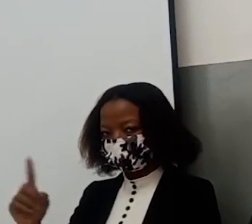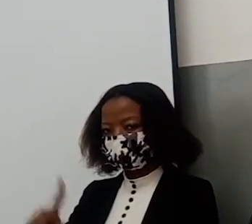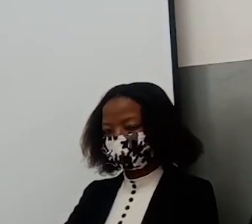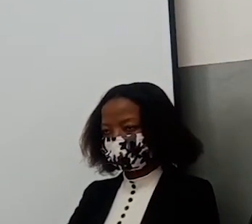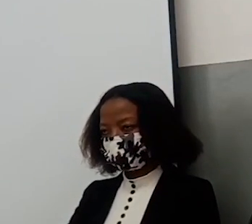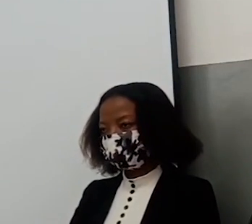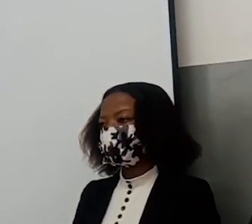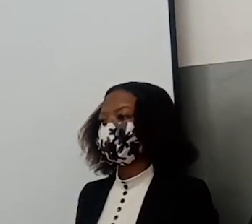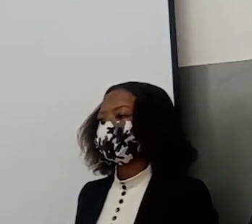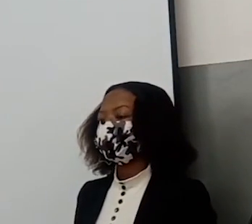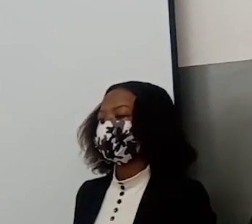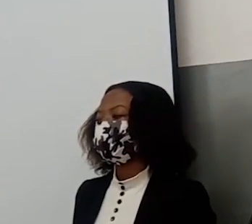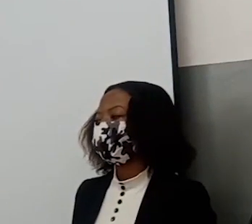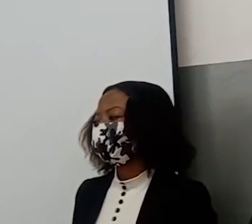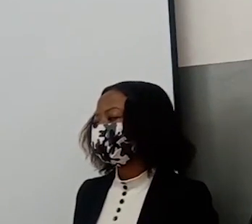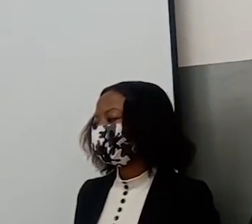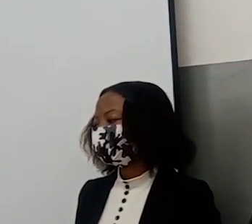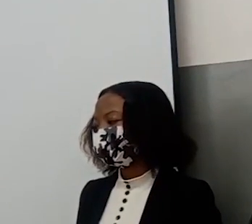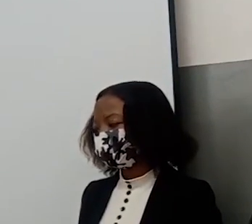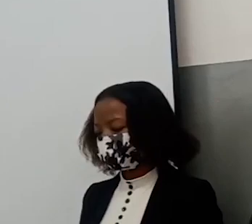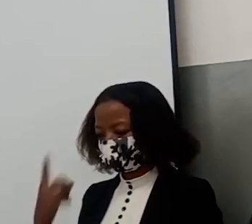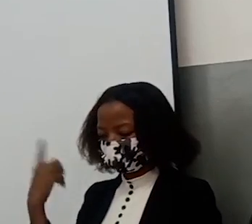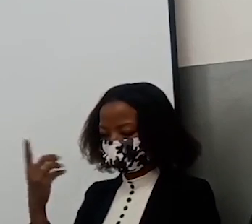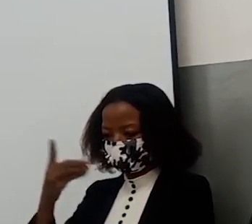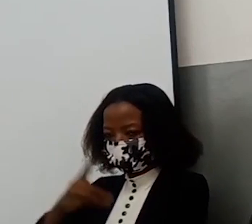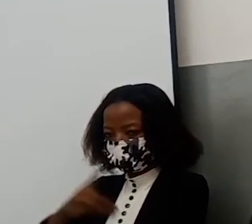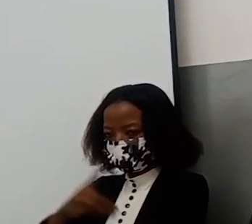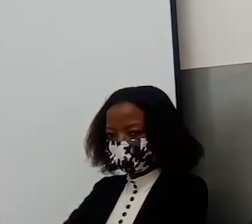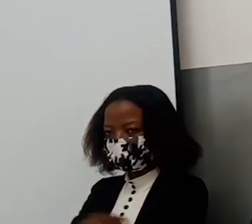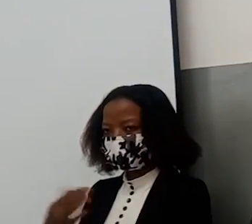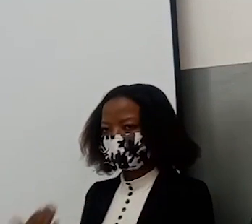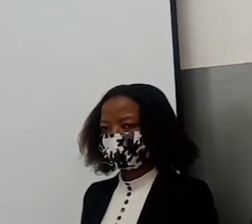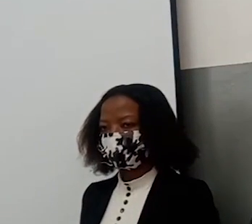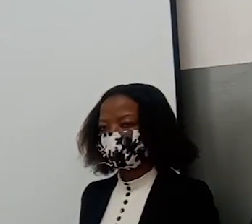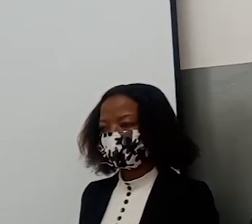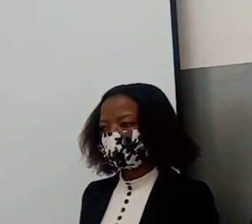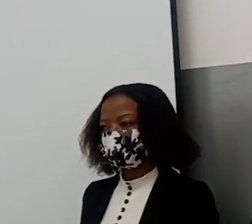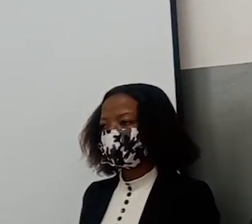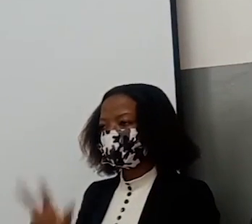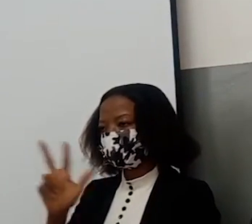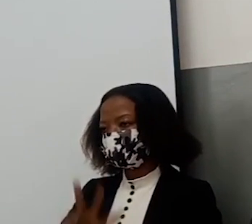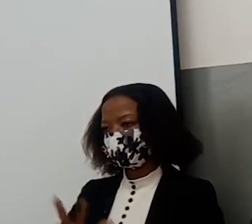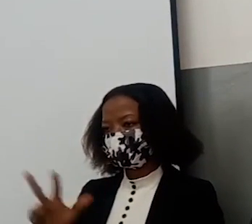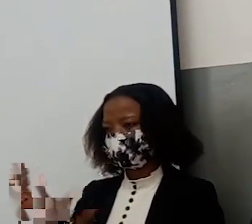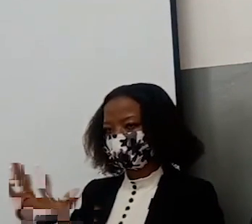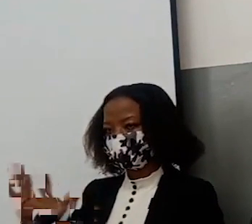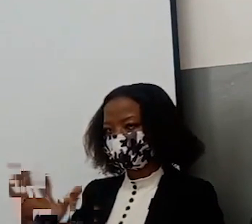of cases. And the average daily cases now stands at